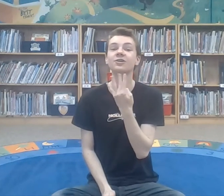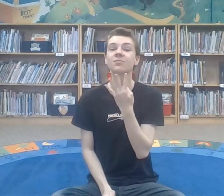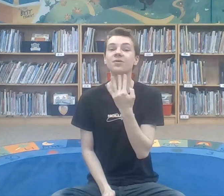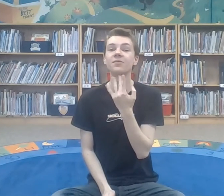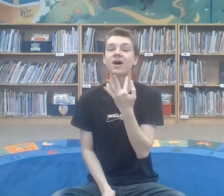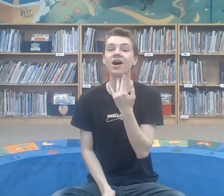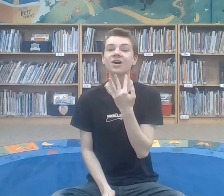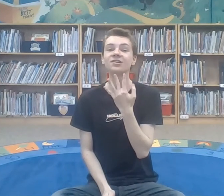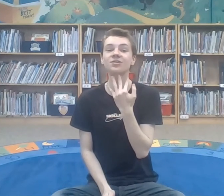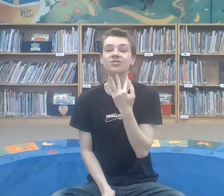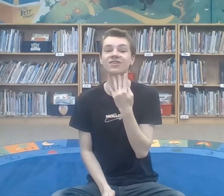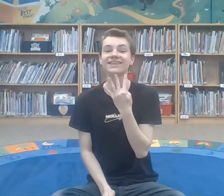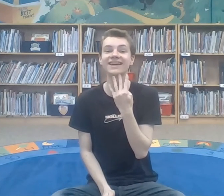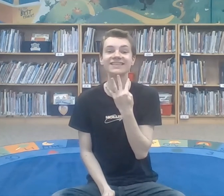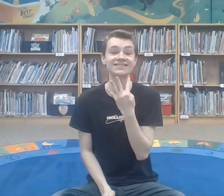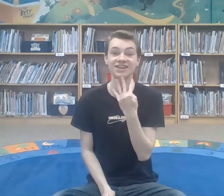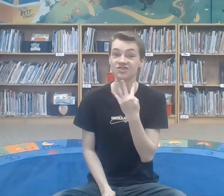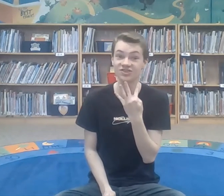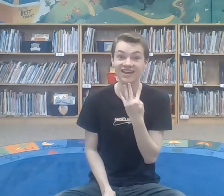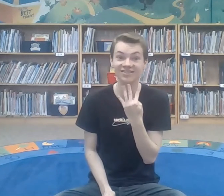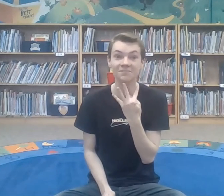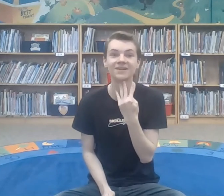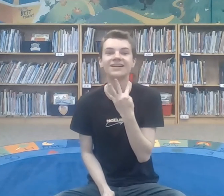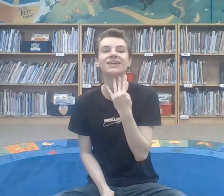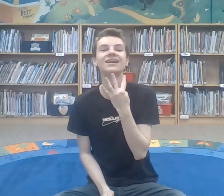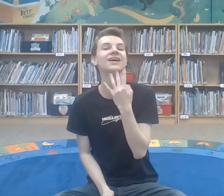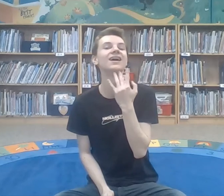going to put them under your chin like this and shake them.